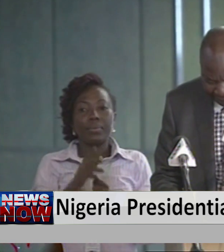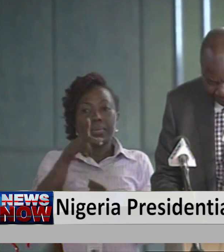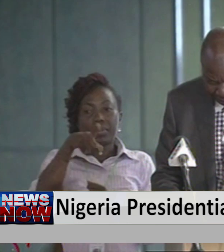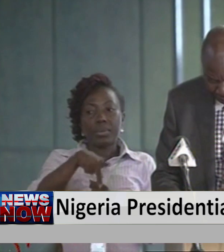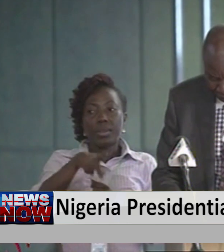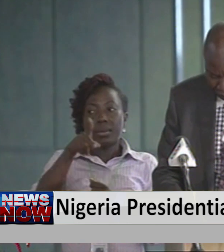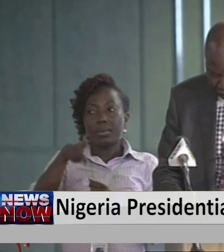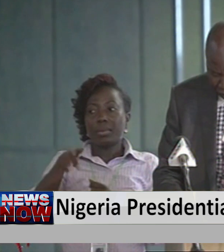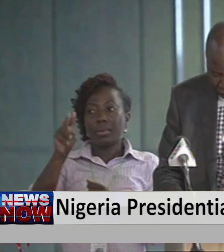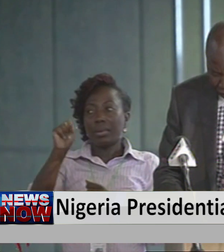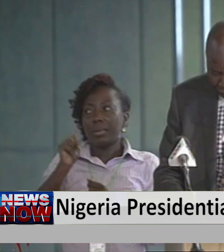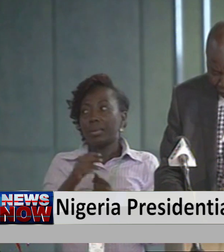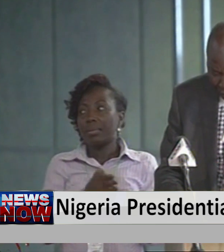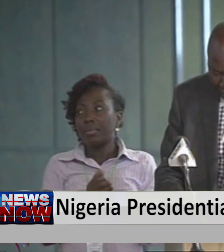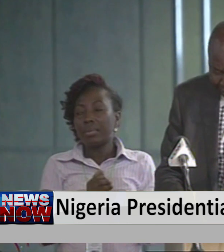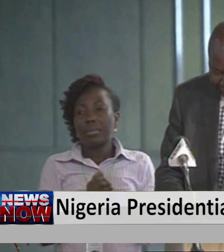PPN,